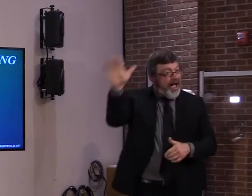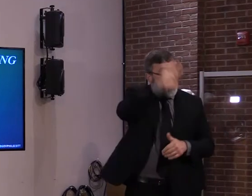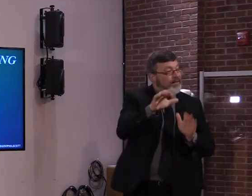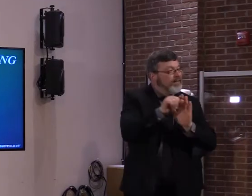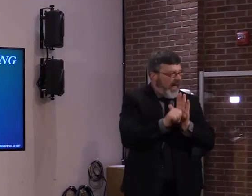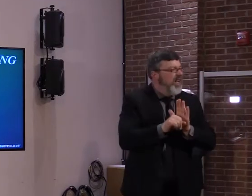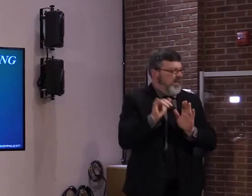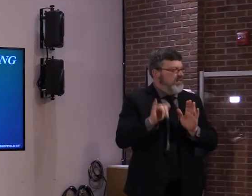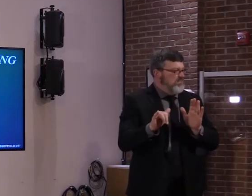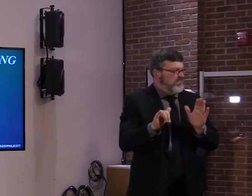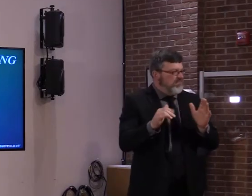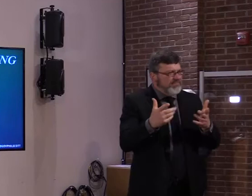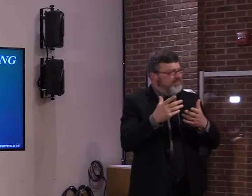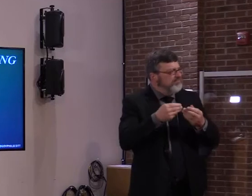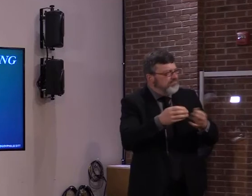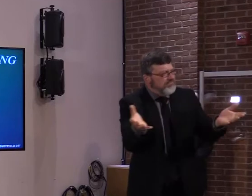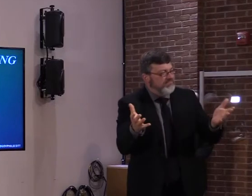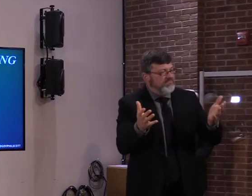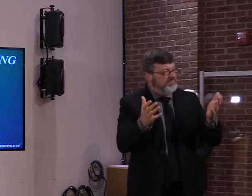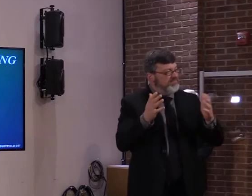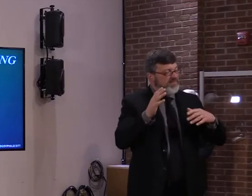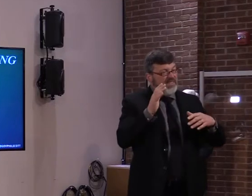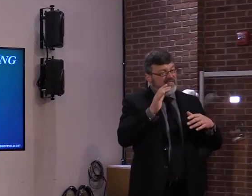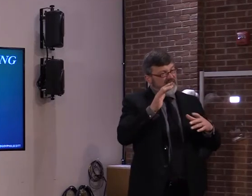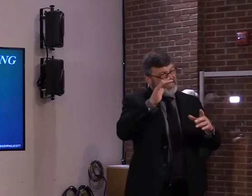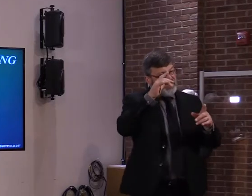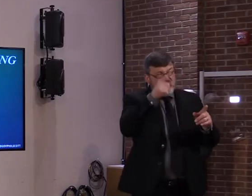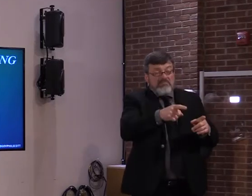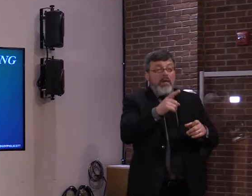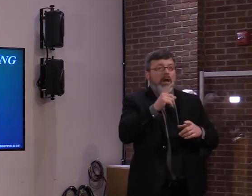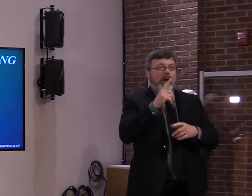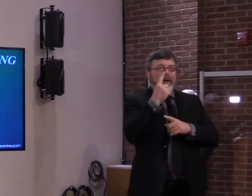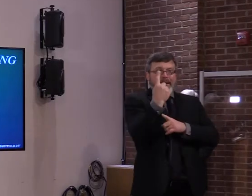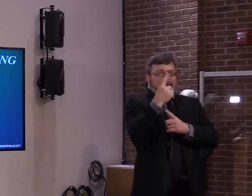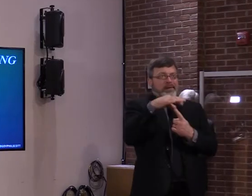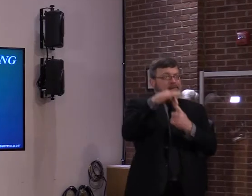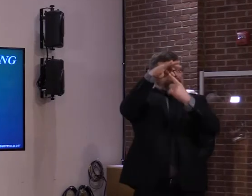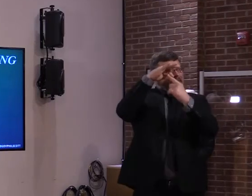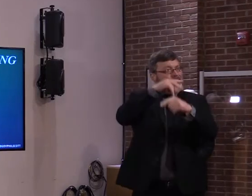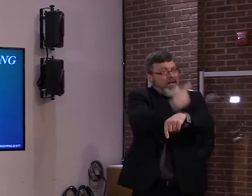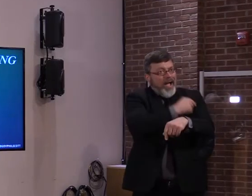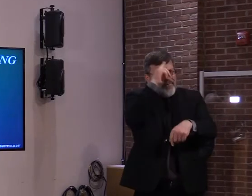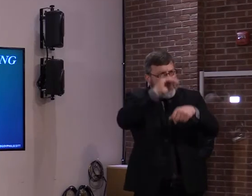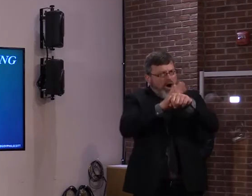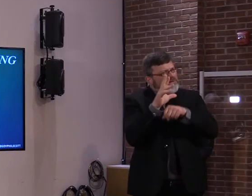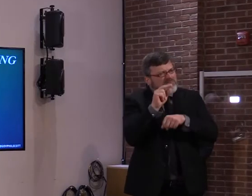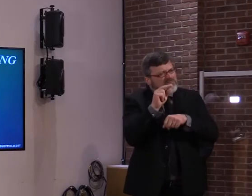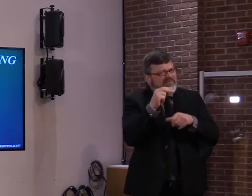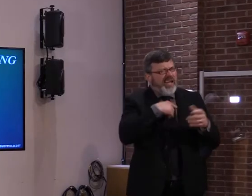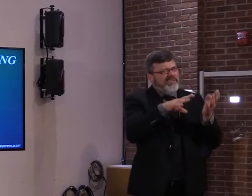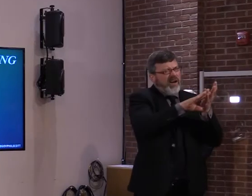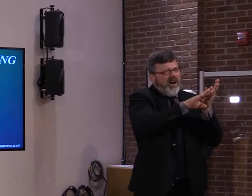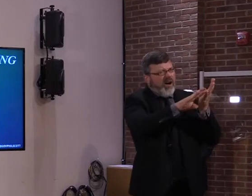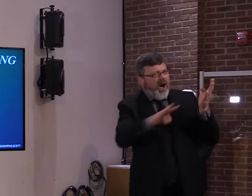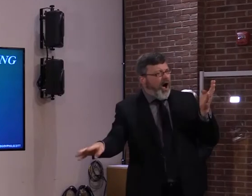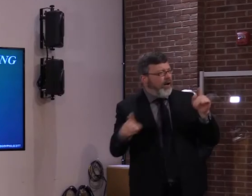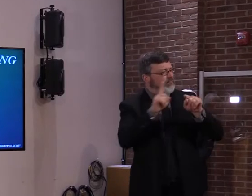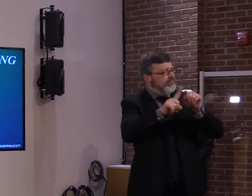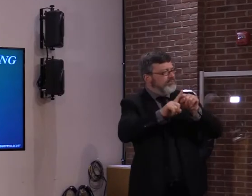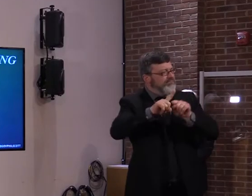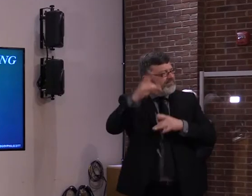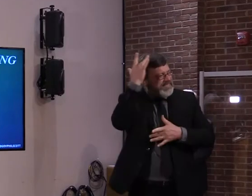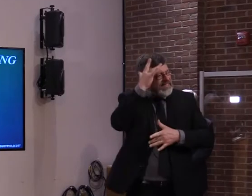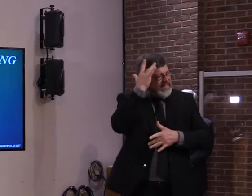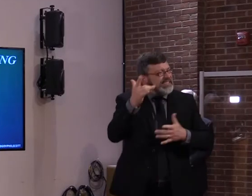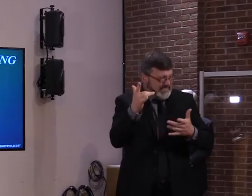a routine part of our health care. It's how we avoid the flu and the measles and make sure terrible diseases like